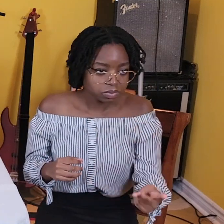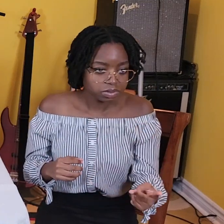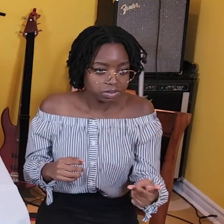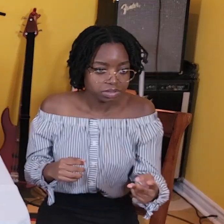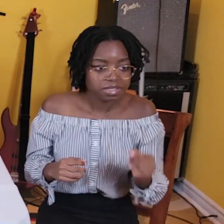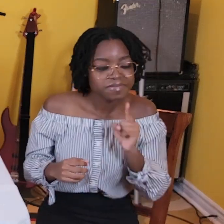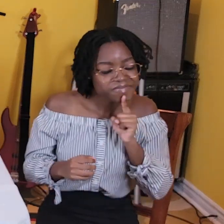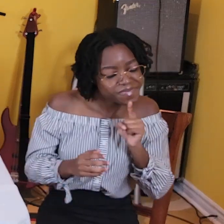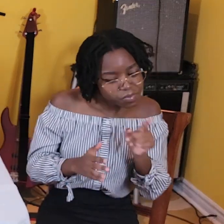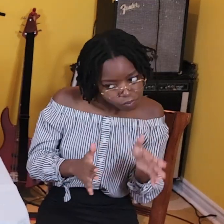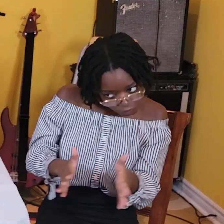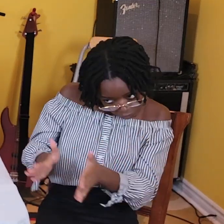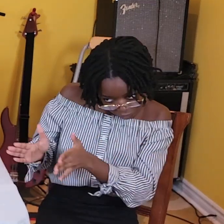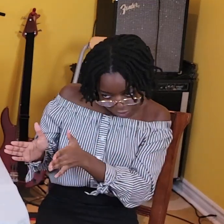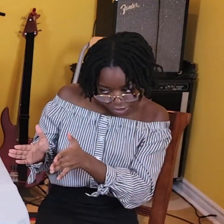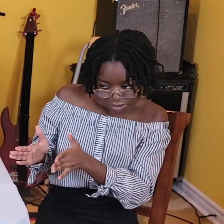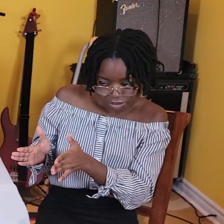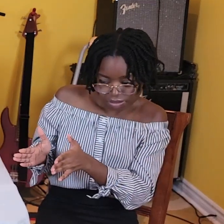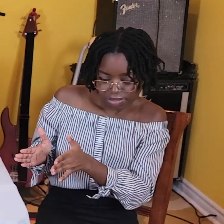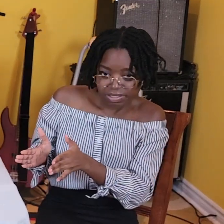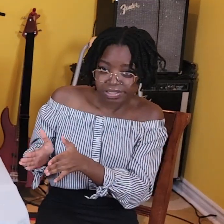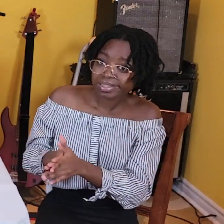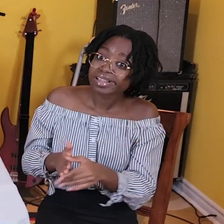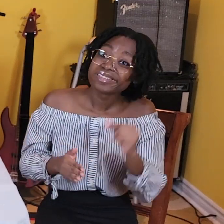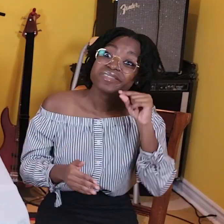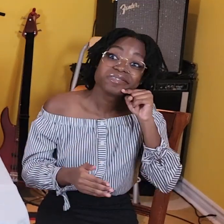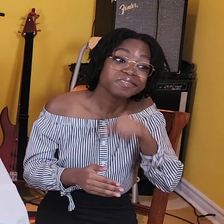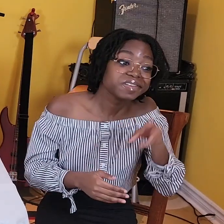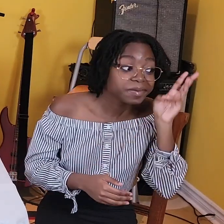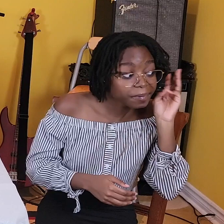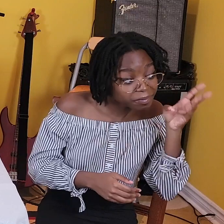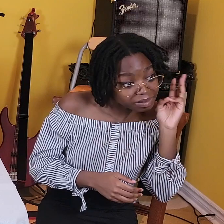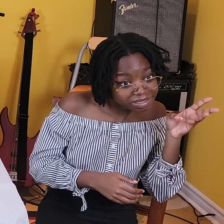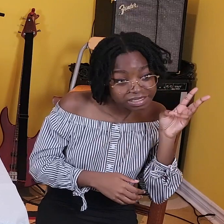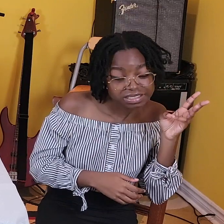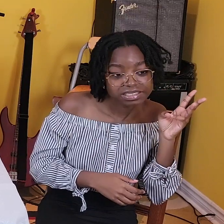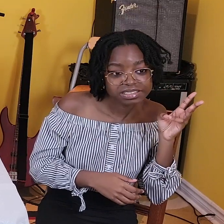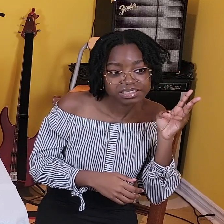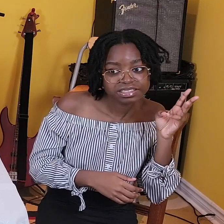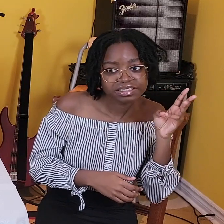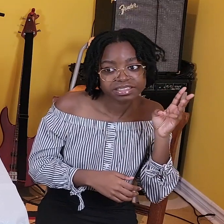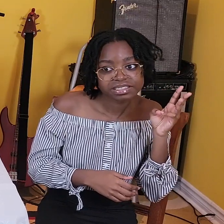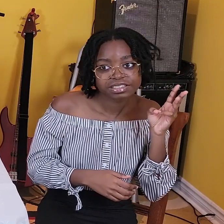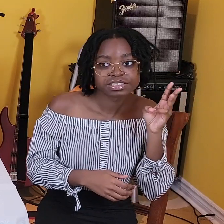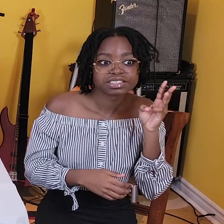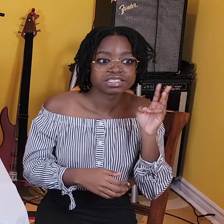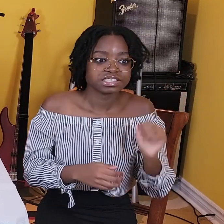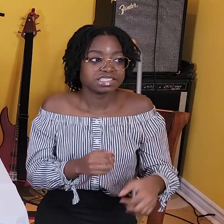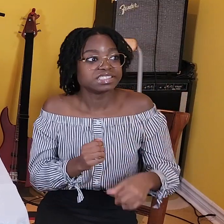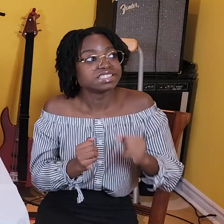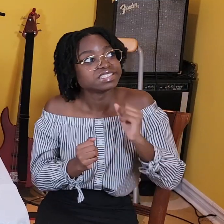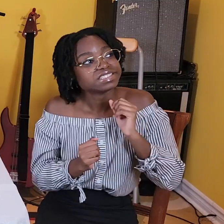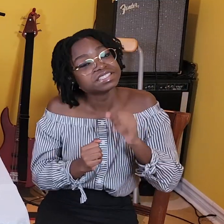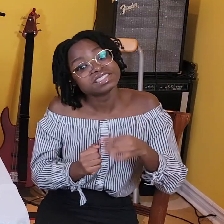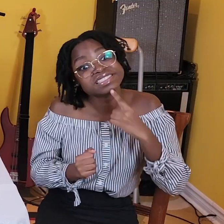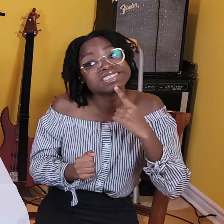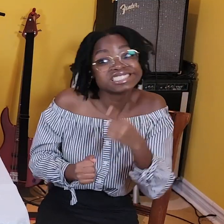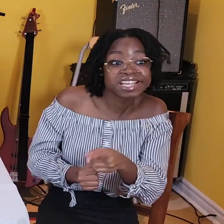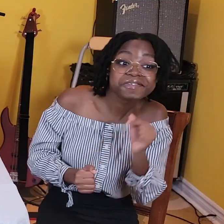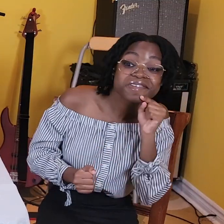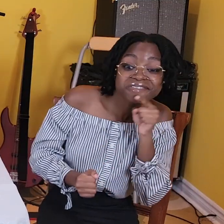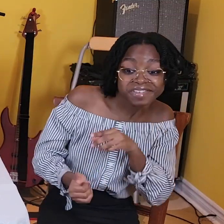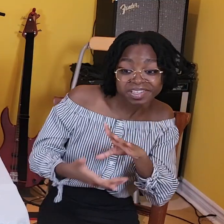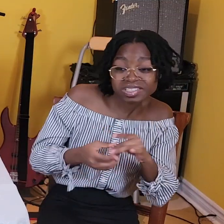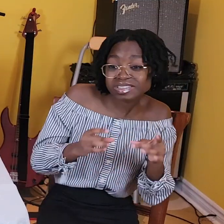the goading on of false witnesses to testify against Jesus Christ. So we know